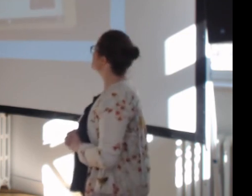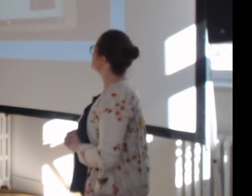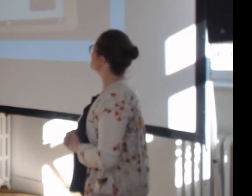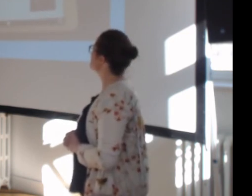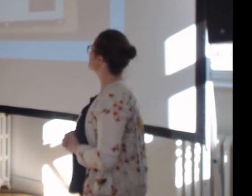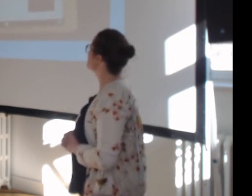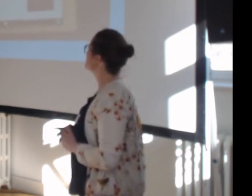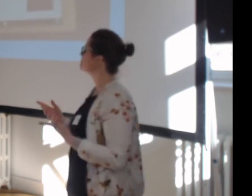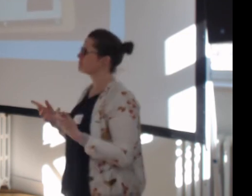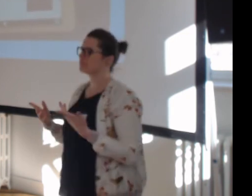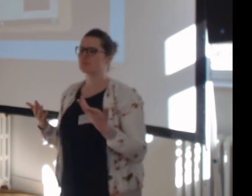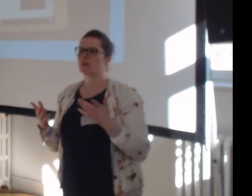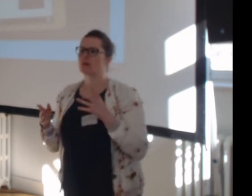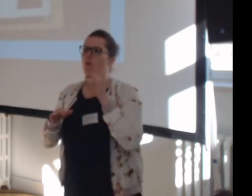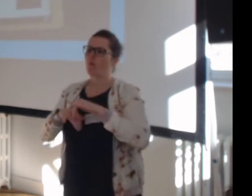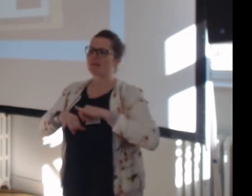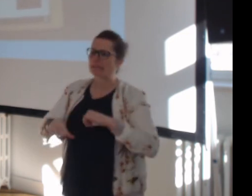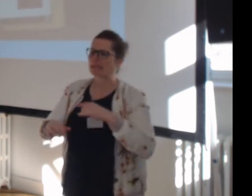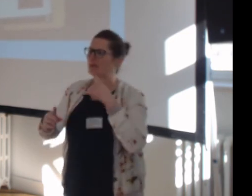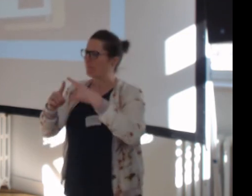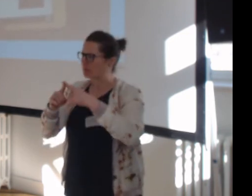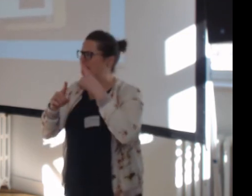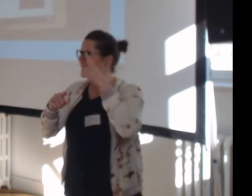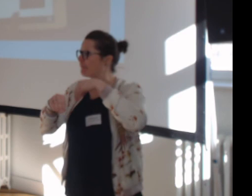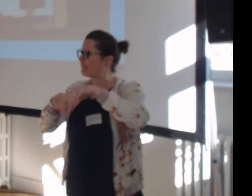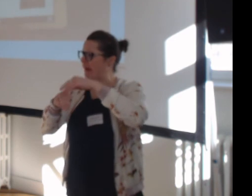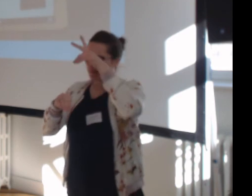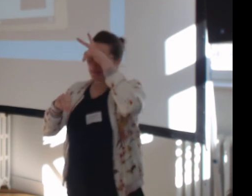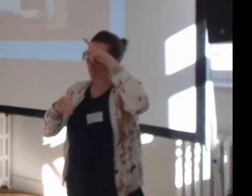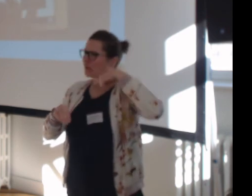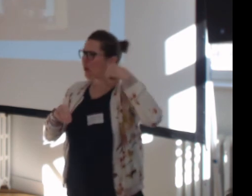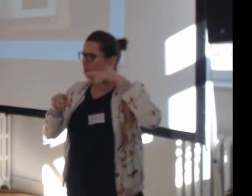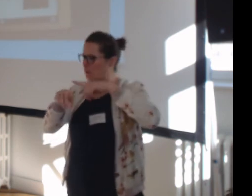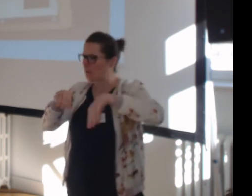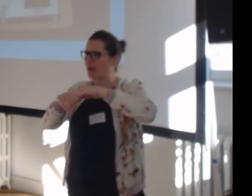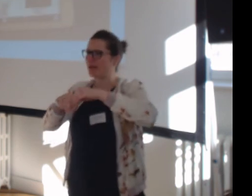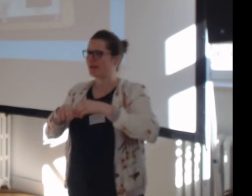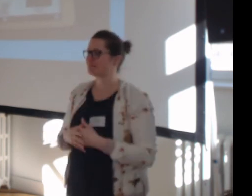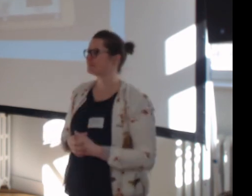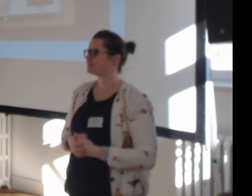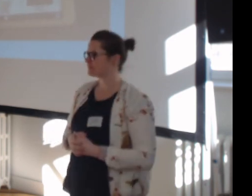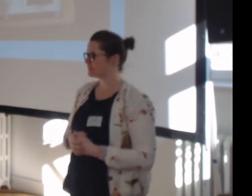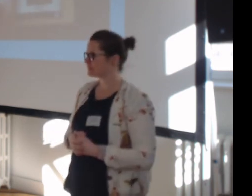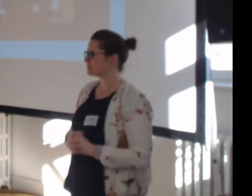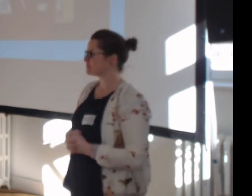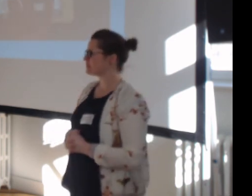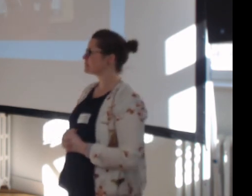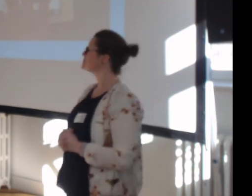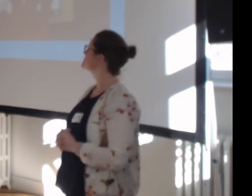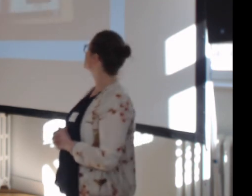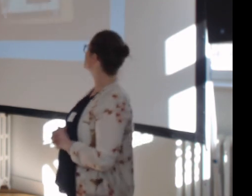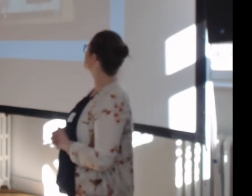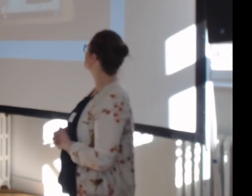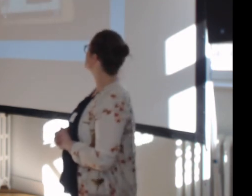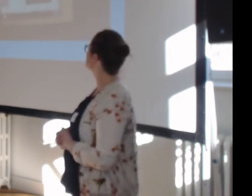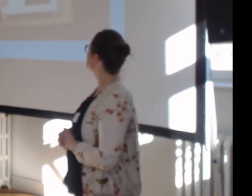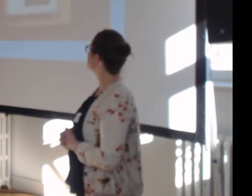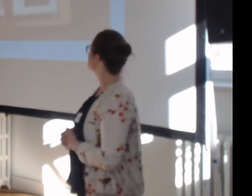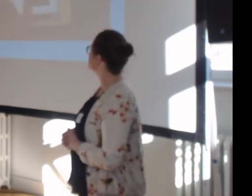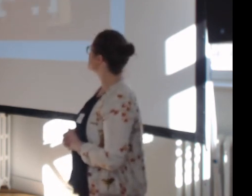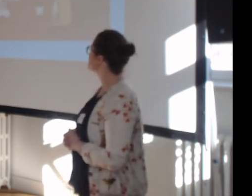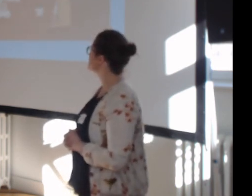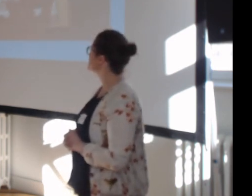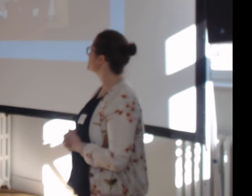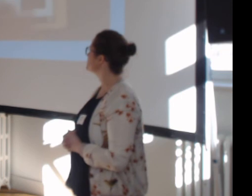is also all about animals, and I think there are some chicken noises at some point too. Look at these pictures. And this